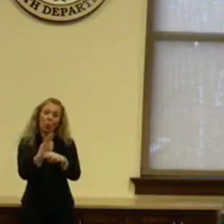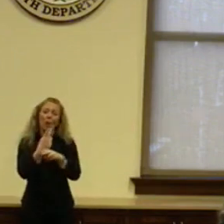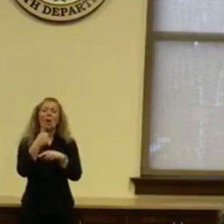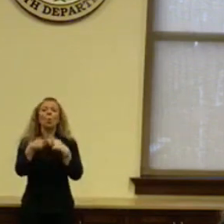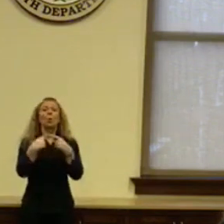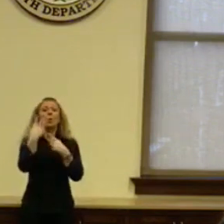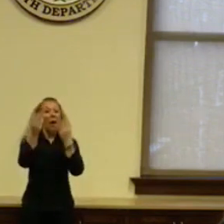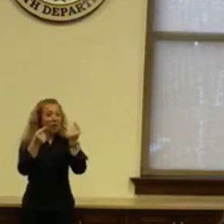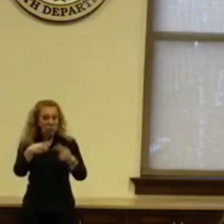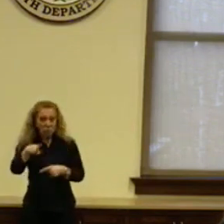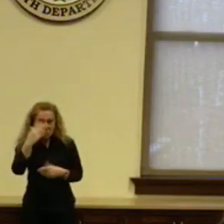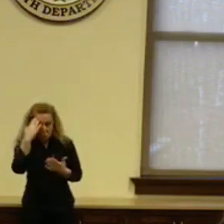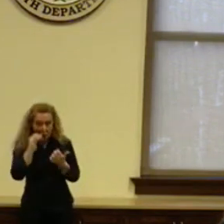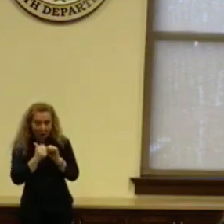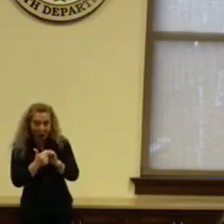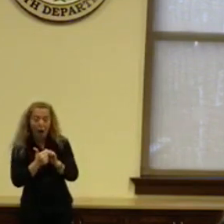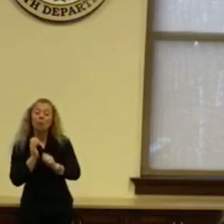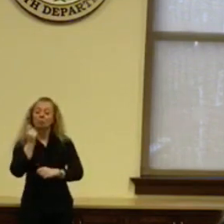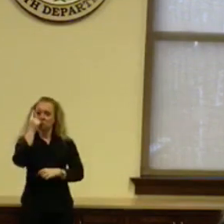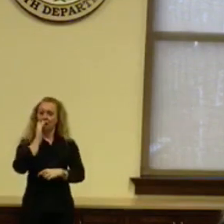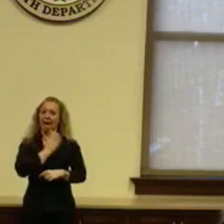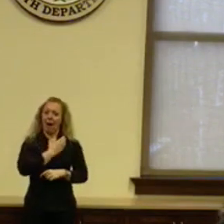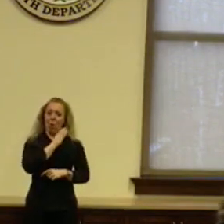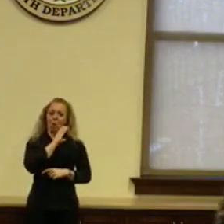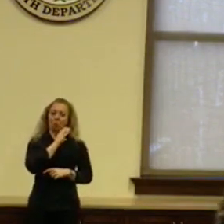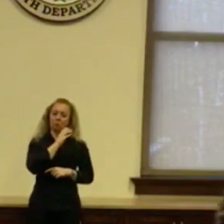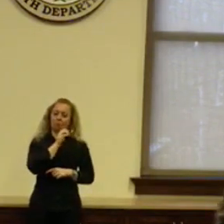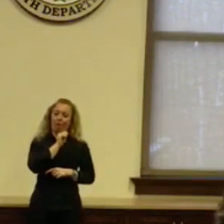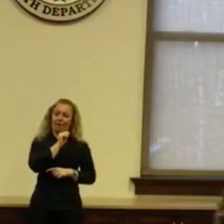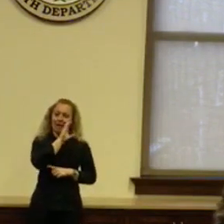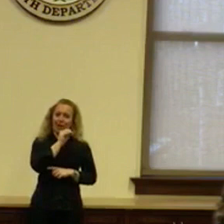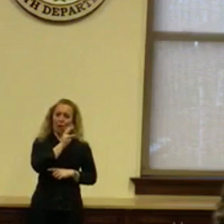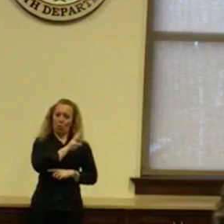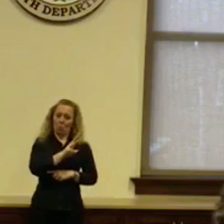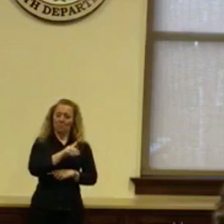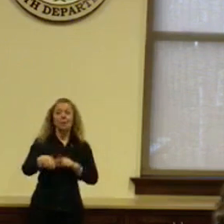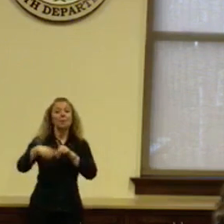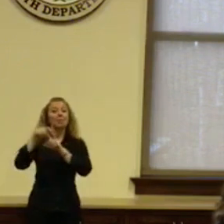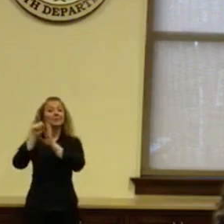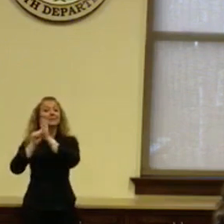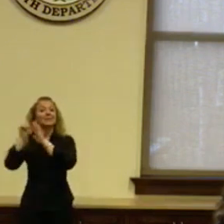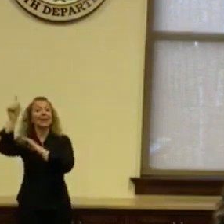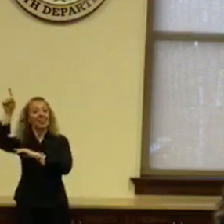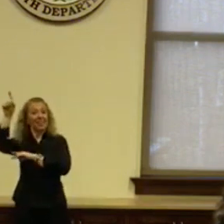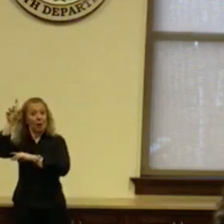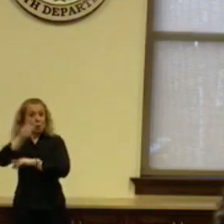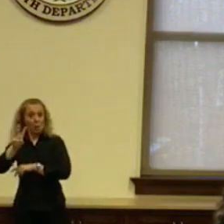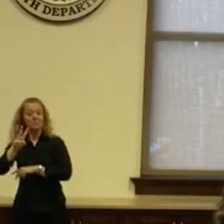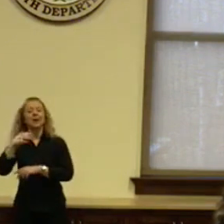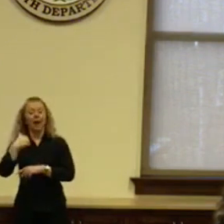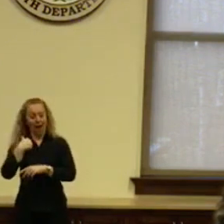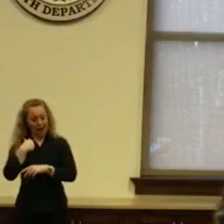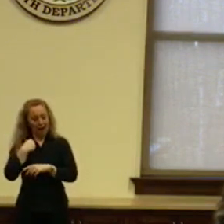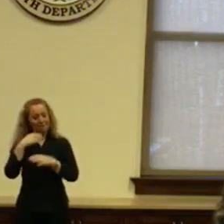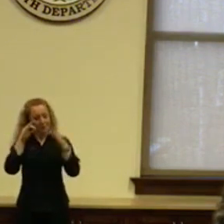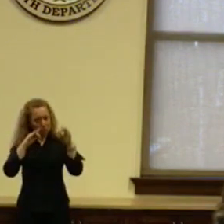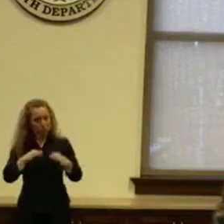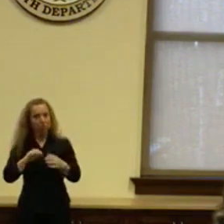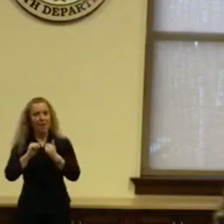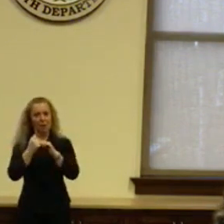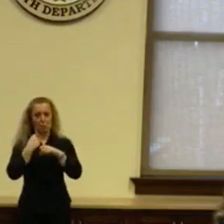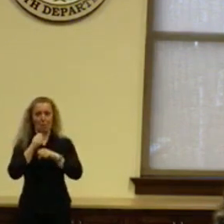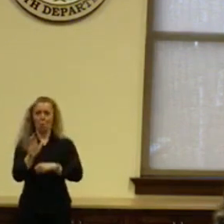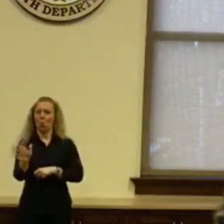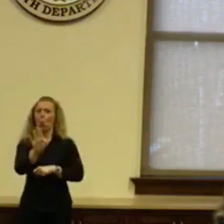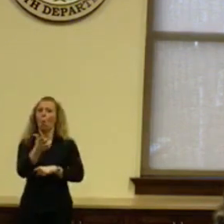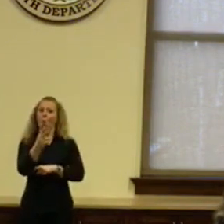need to know how to do that, both the county webpage and the state's webpage contain information on how you can make a homemade mask. There are